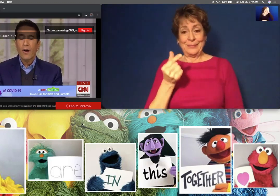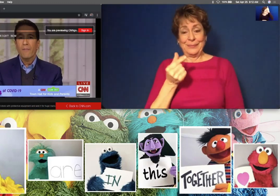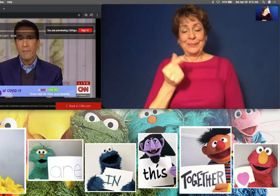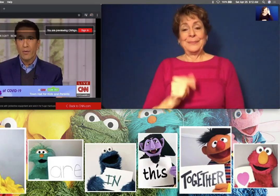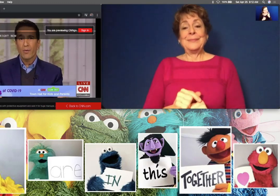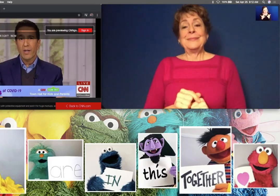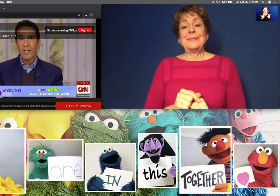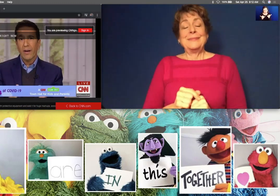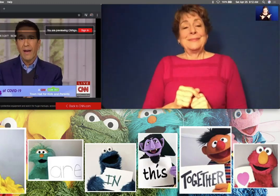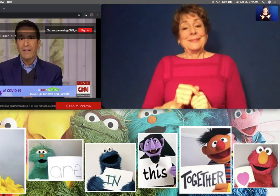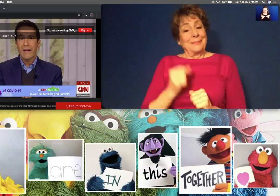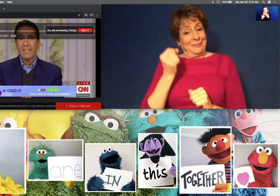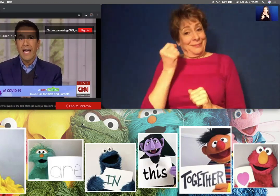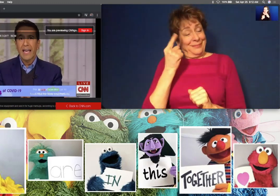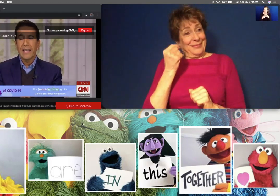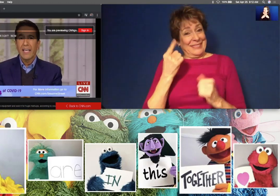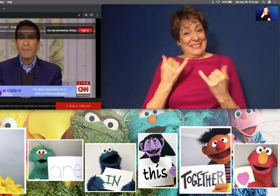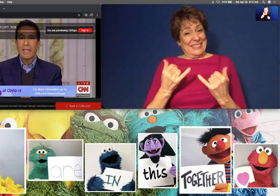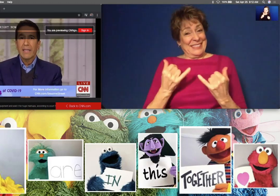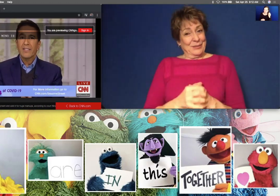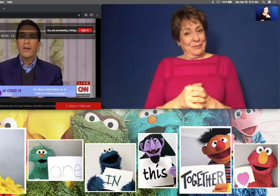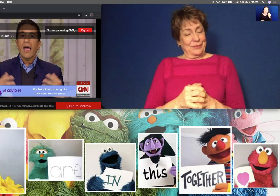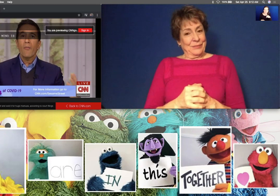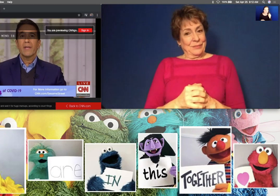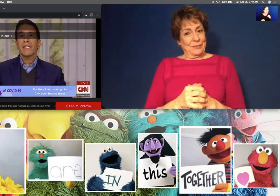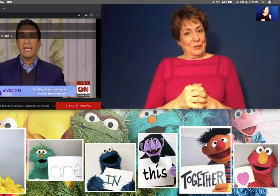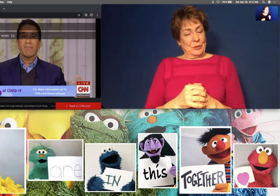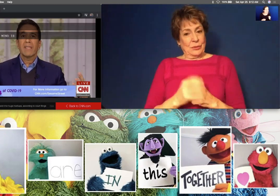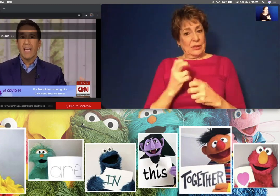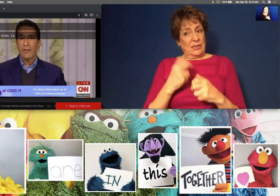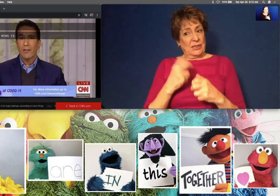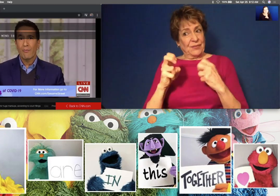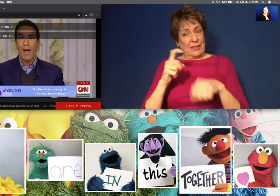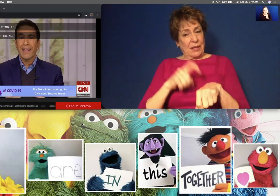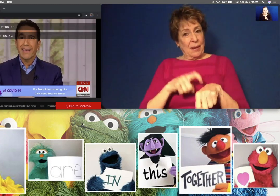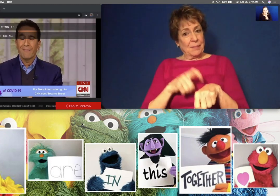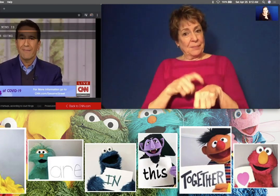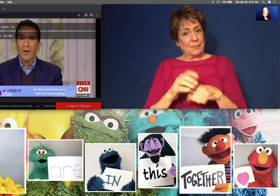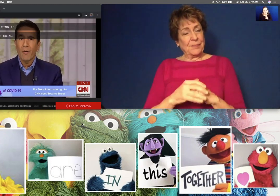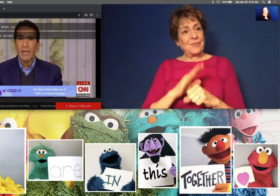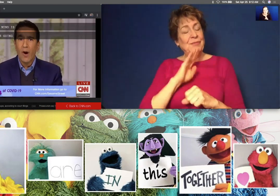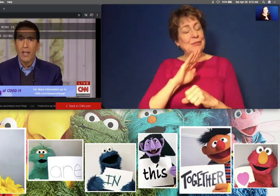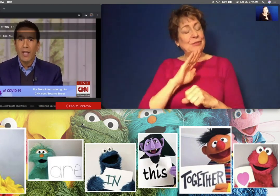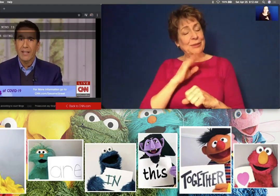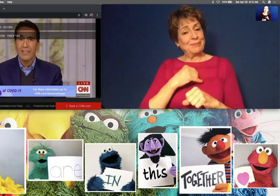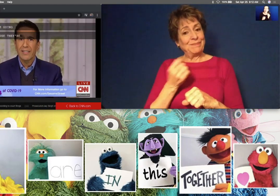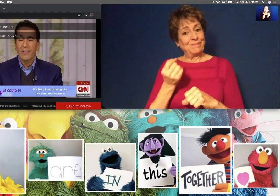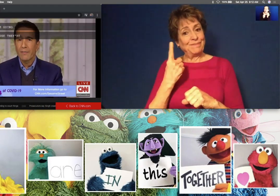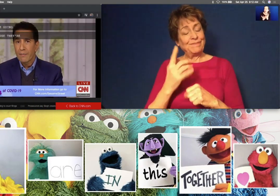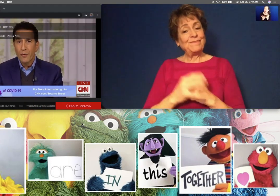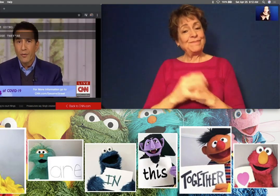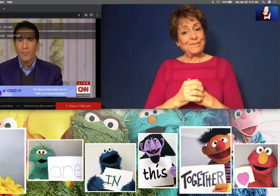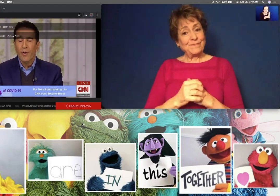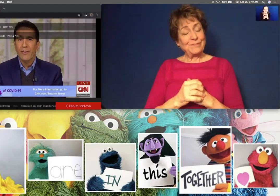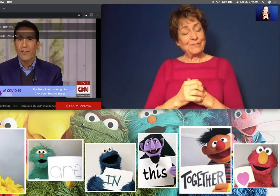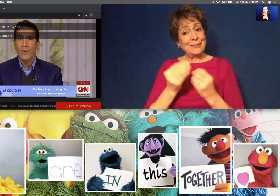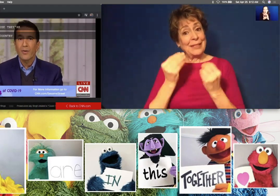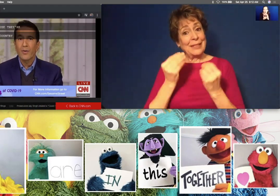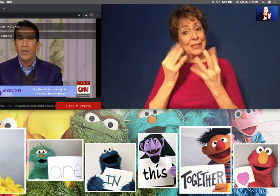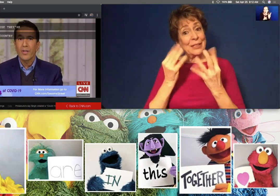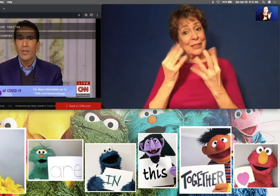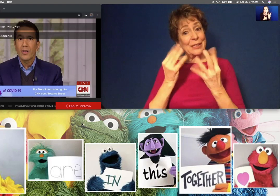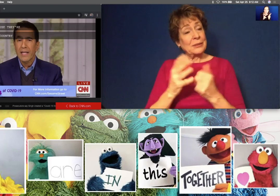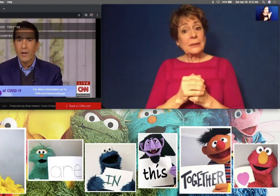a hard time right now for everybody. One thing to keep in mind is that there are people who are going around outside because they're helping keep the